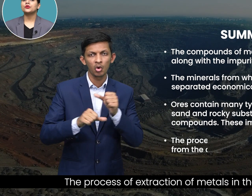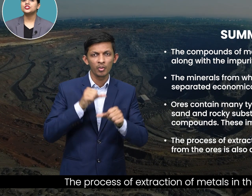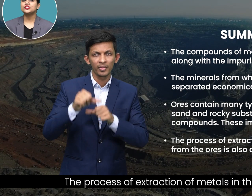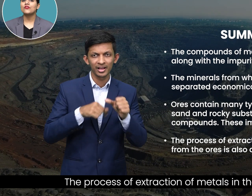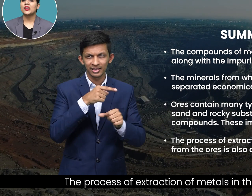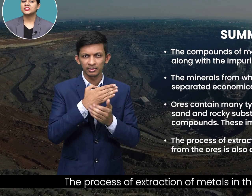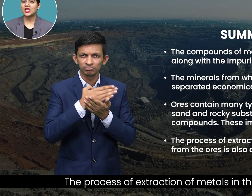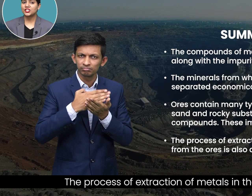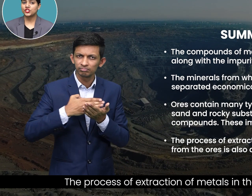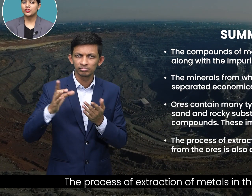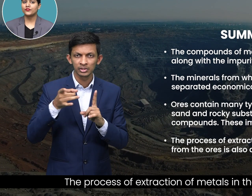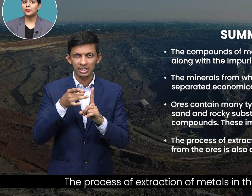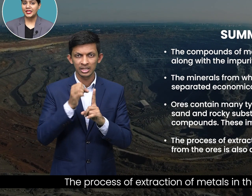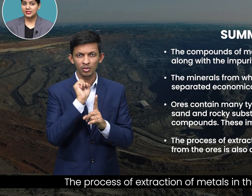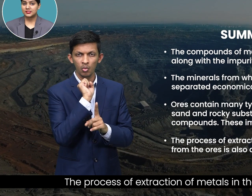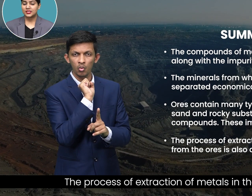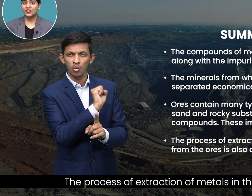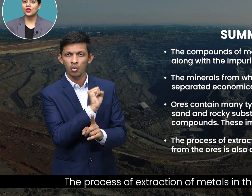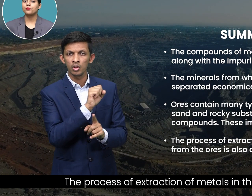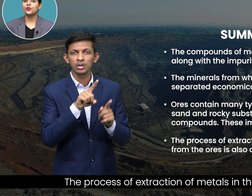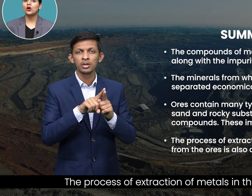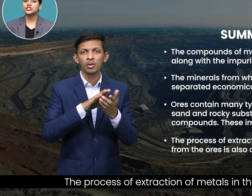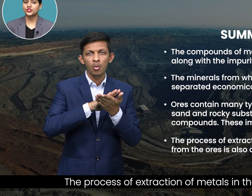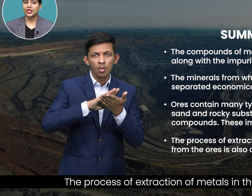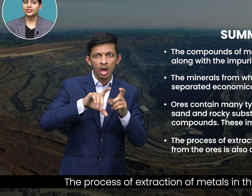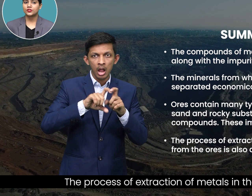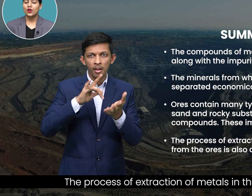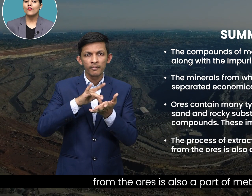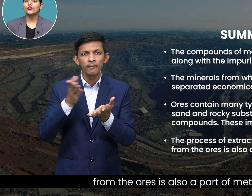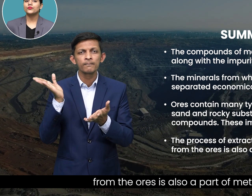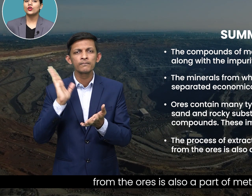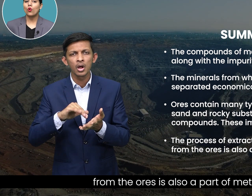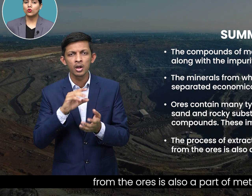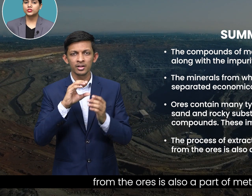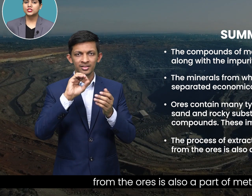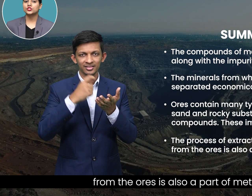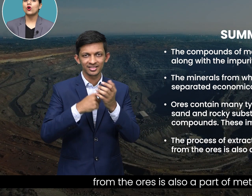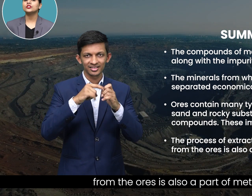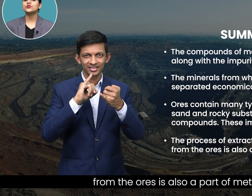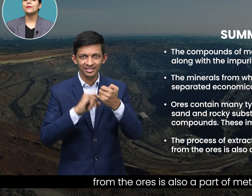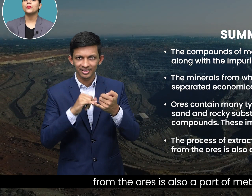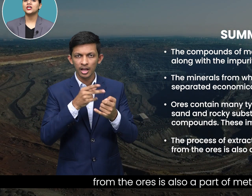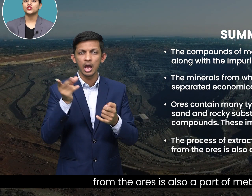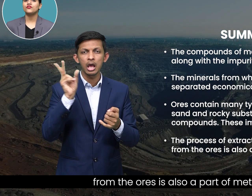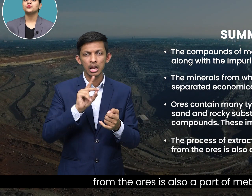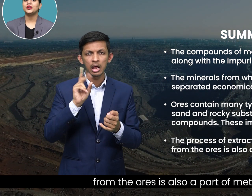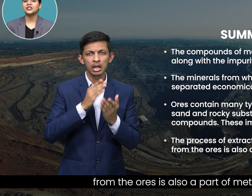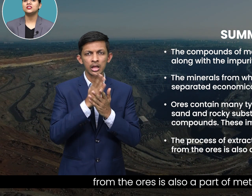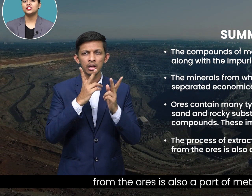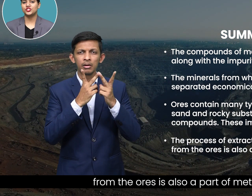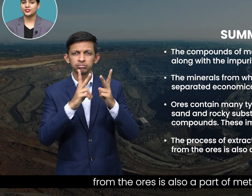The process of extraction of metals in their pure state from the ores is also a part